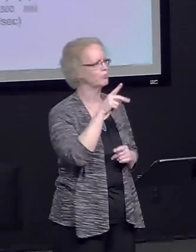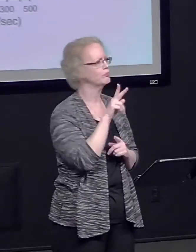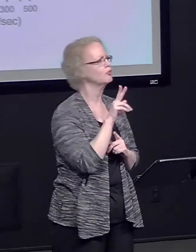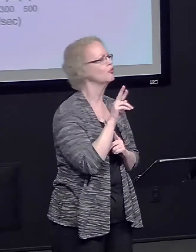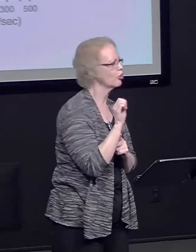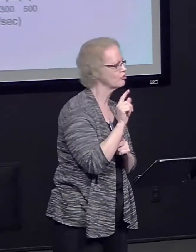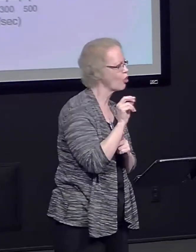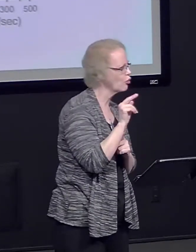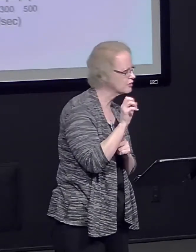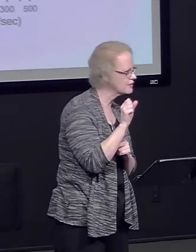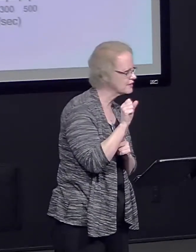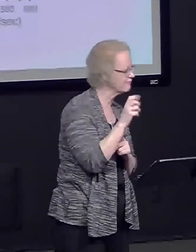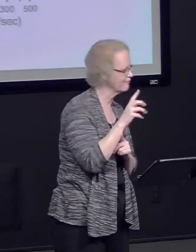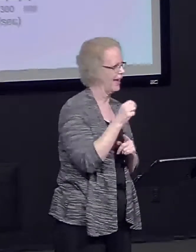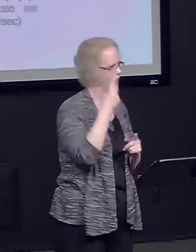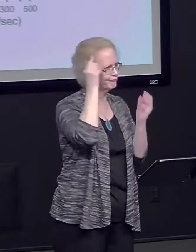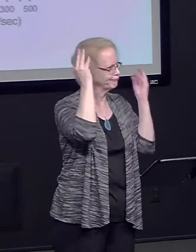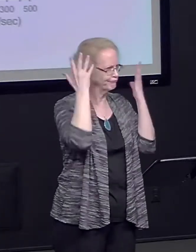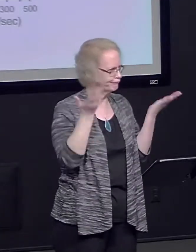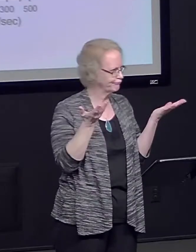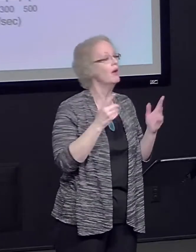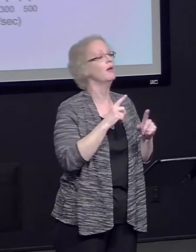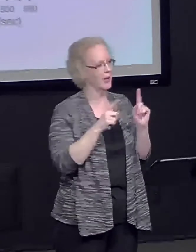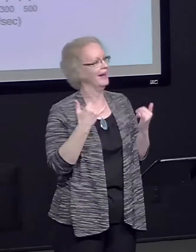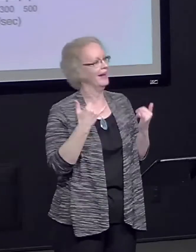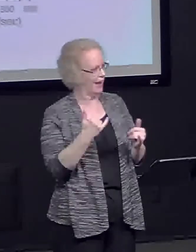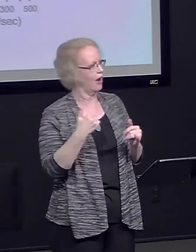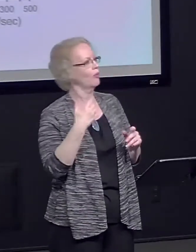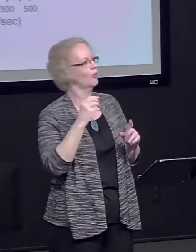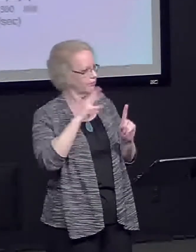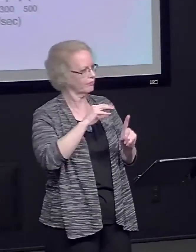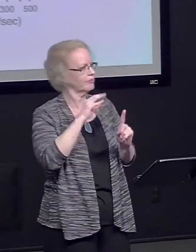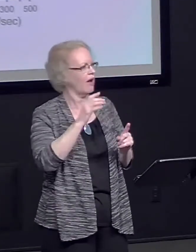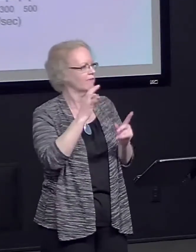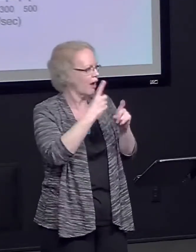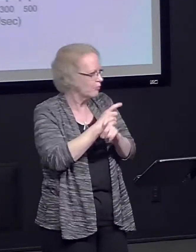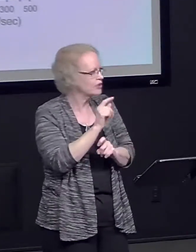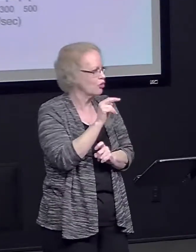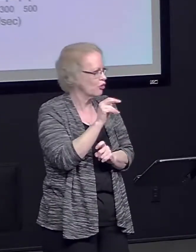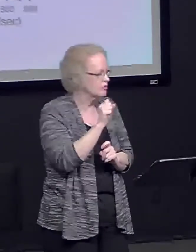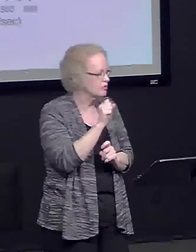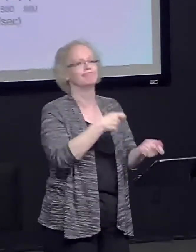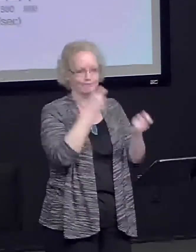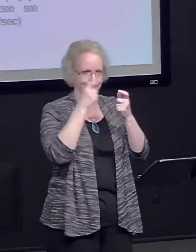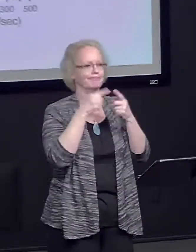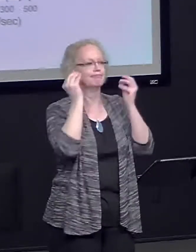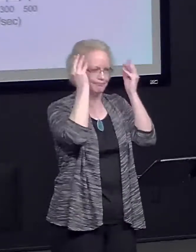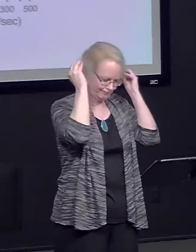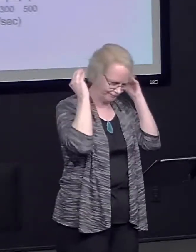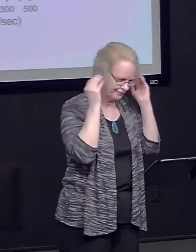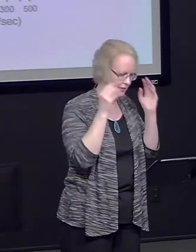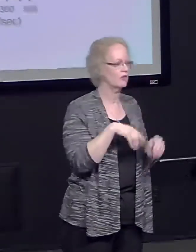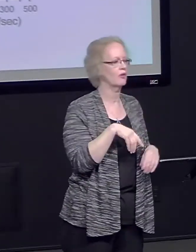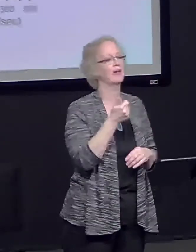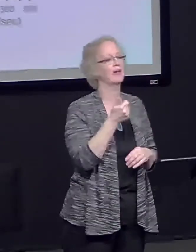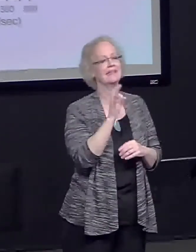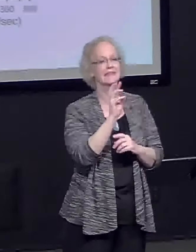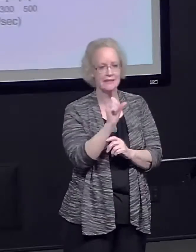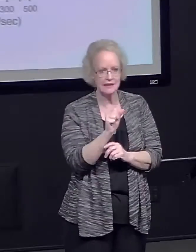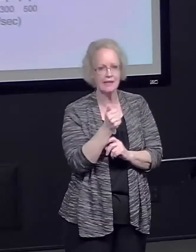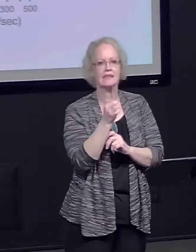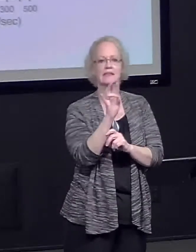neurons. So it's like in the visual cortex, what happened in the 1960s and 70s through Hubel and Wiesel's work, when they made a